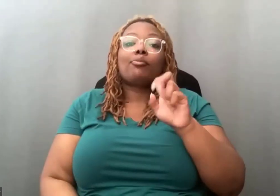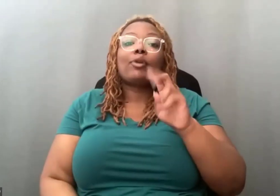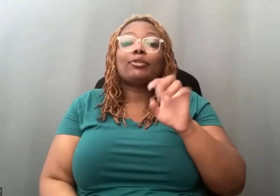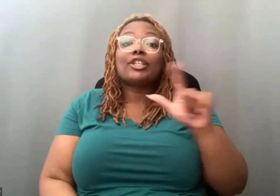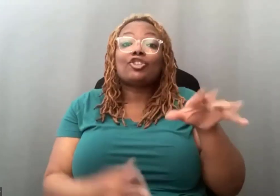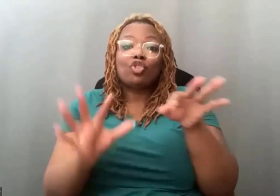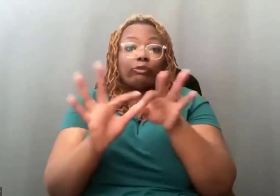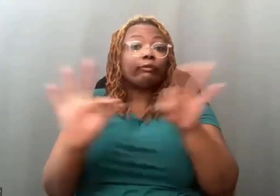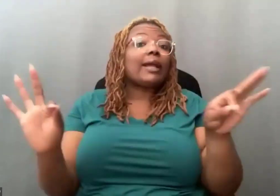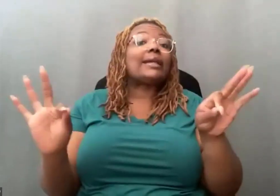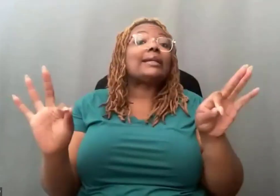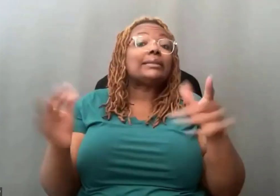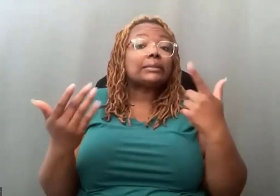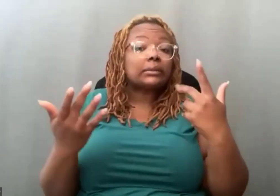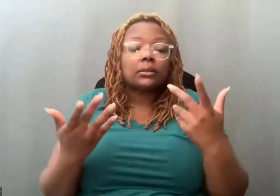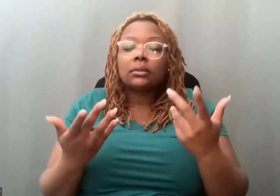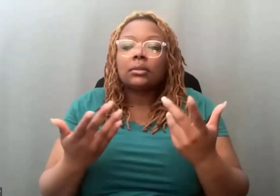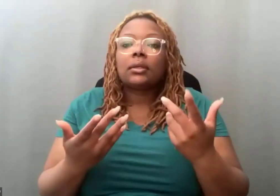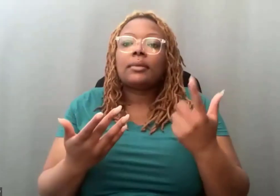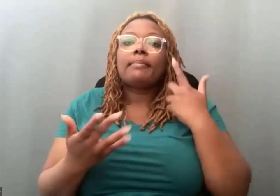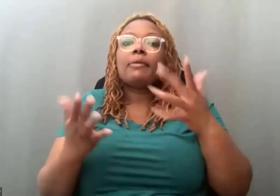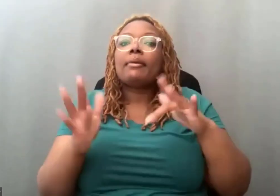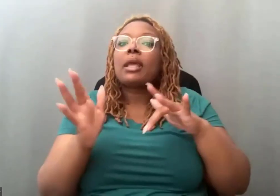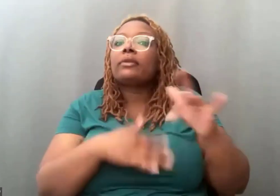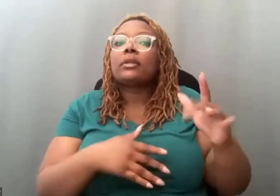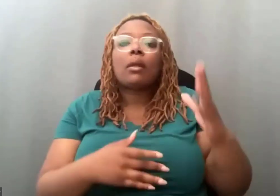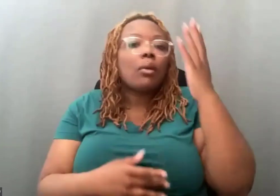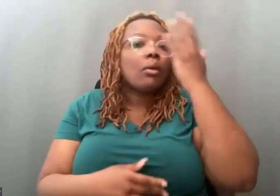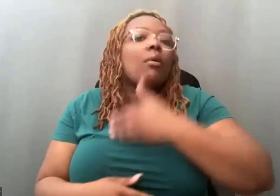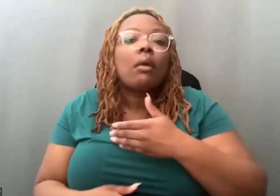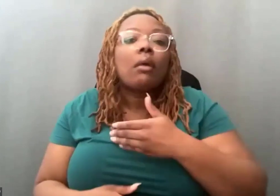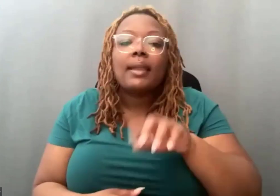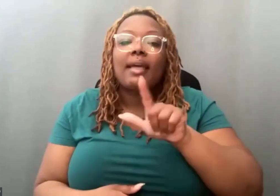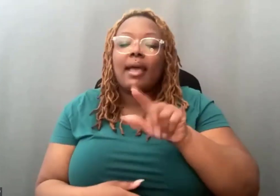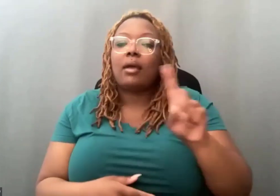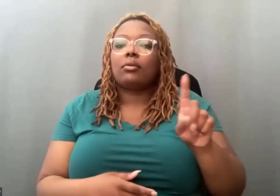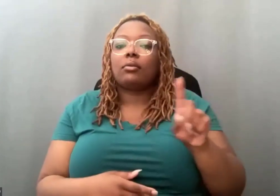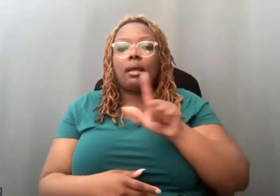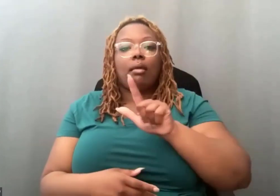things like that they may have skipped over in L1 context.